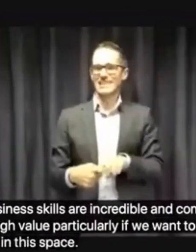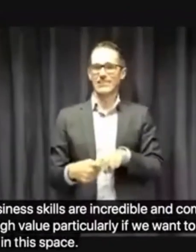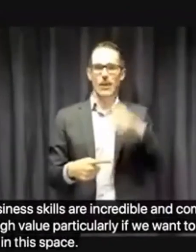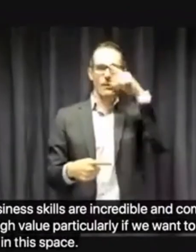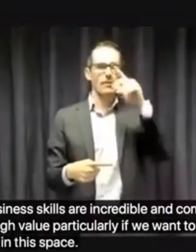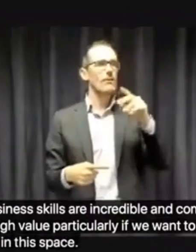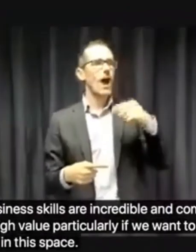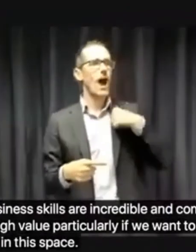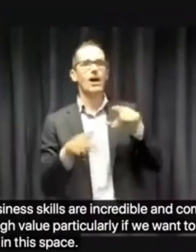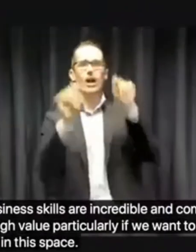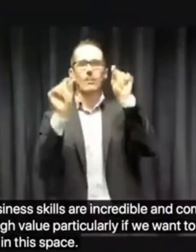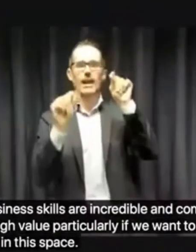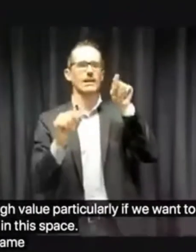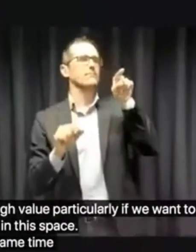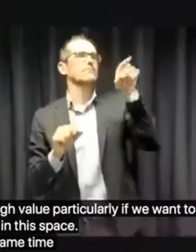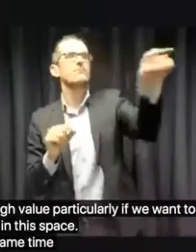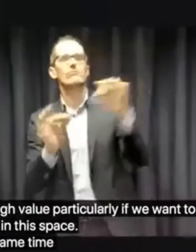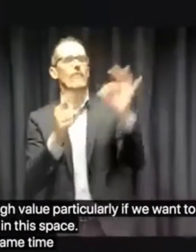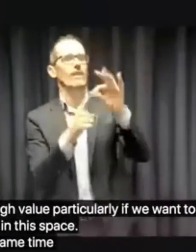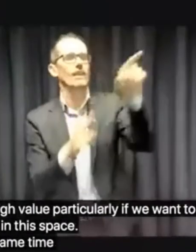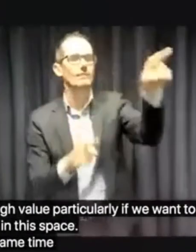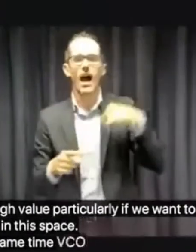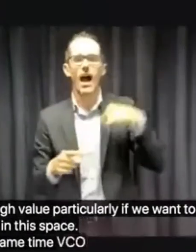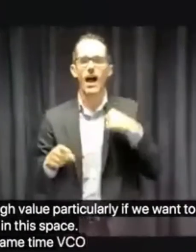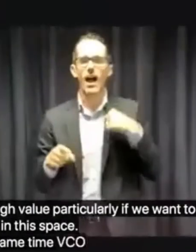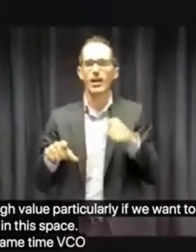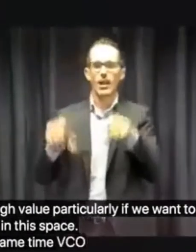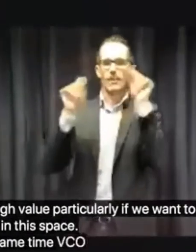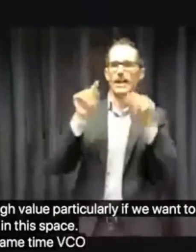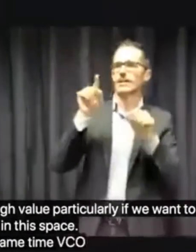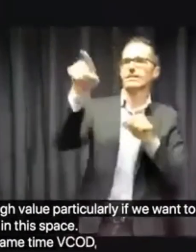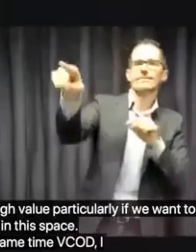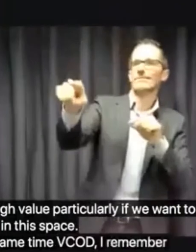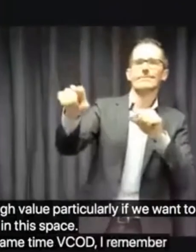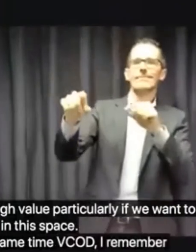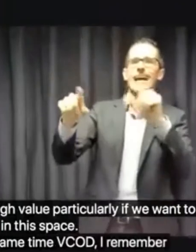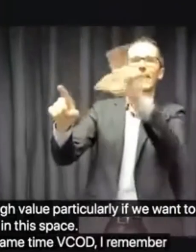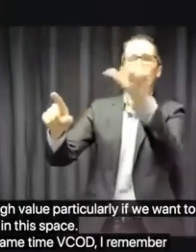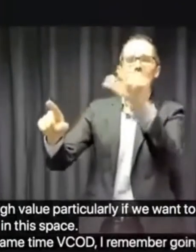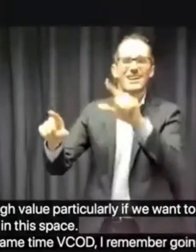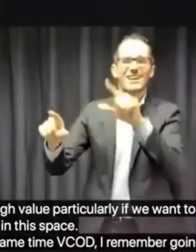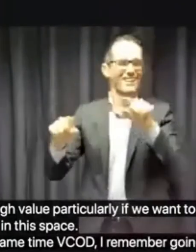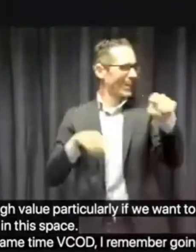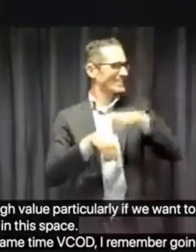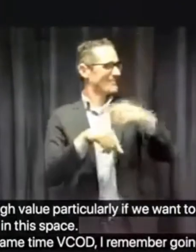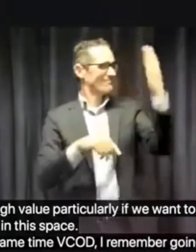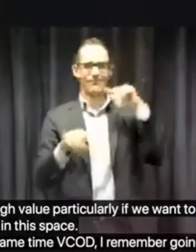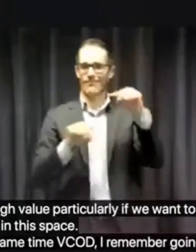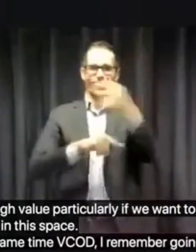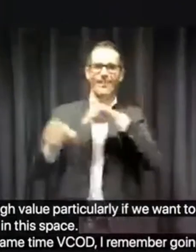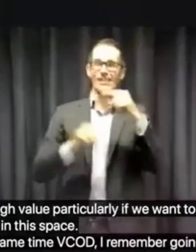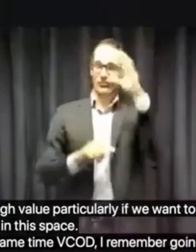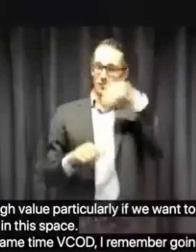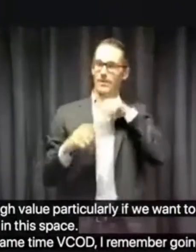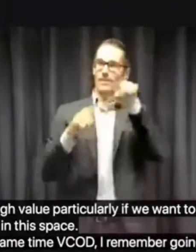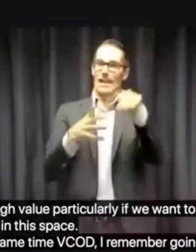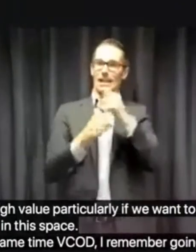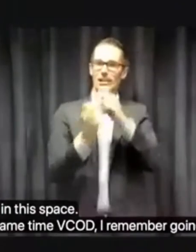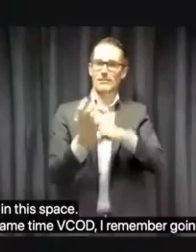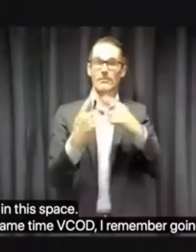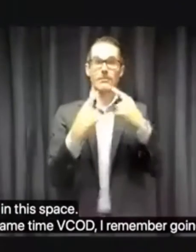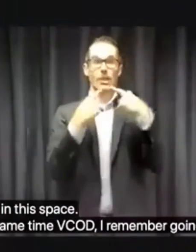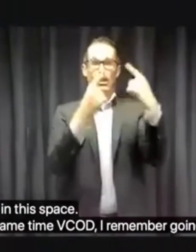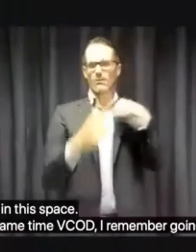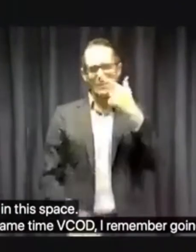to the AGM senior and people saying, I nominate you for Phillips, and I point out here and say, I nominate me. And I